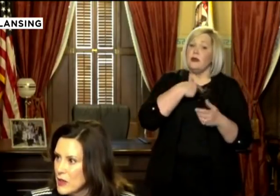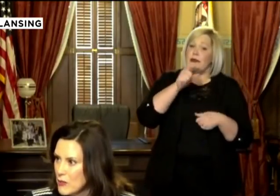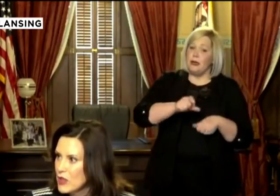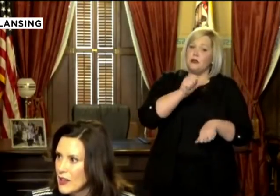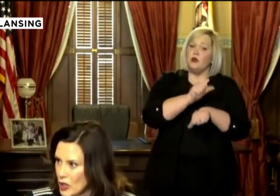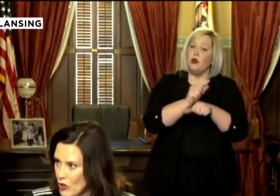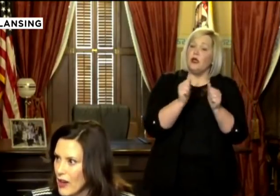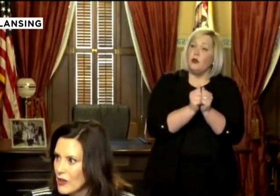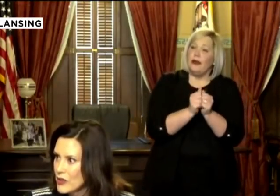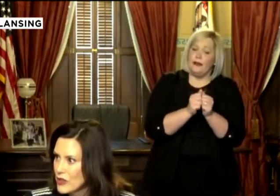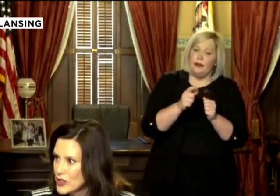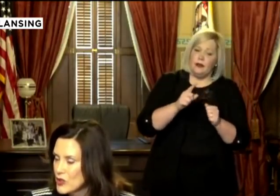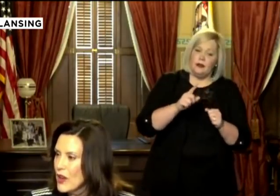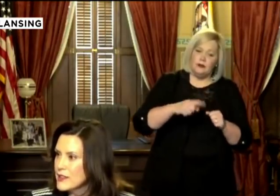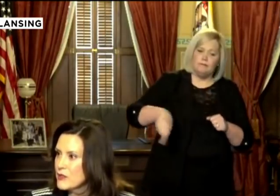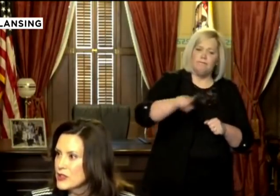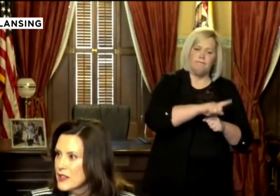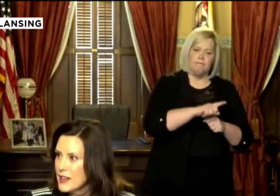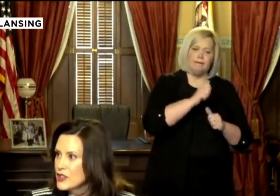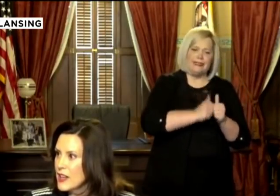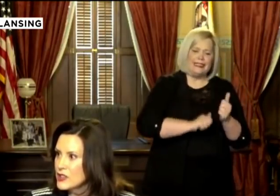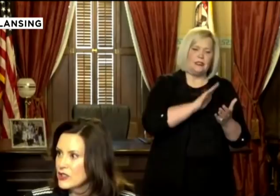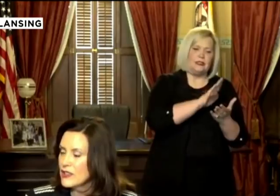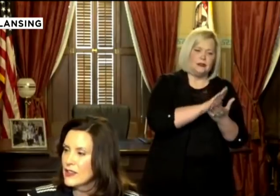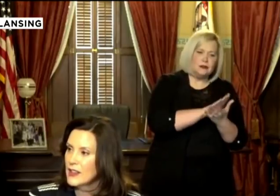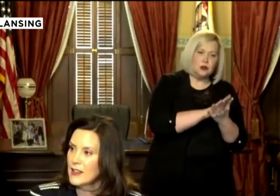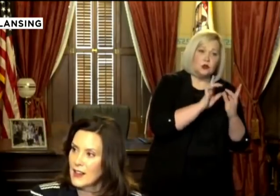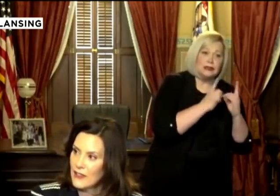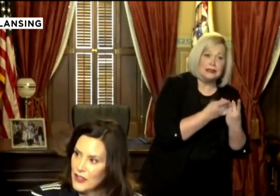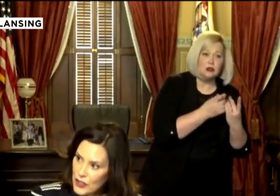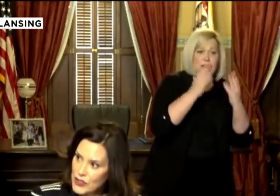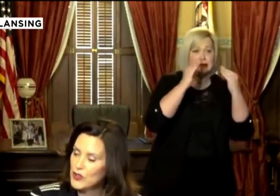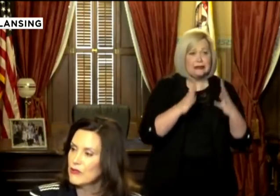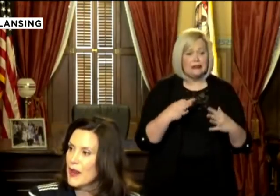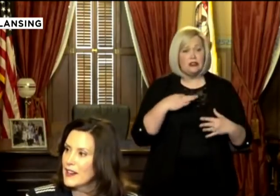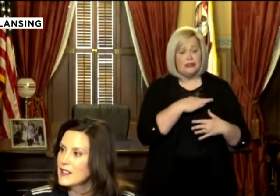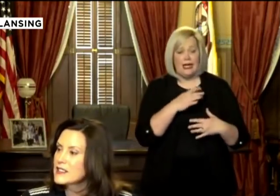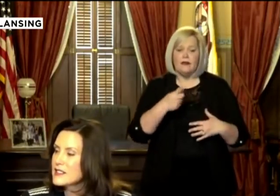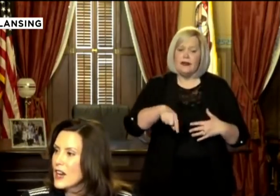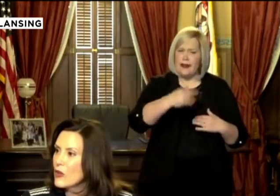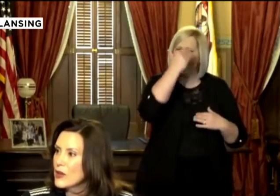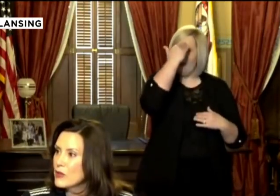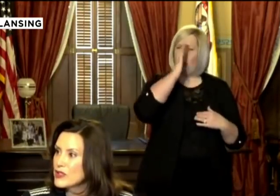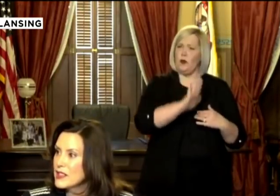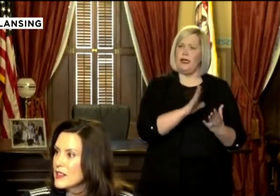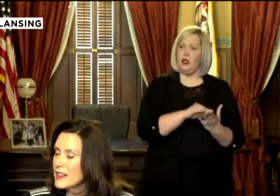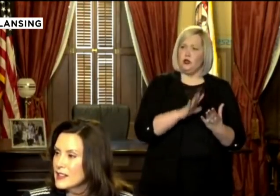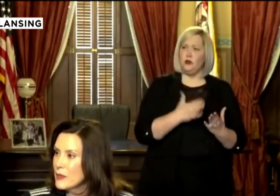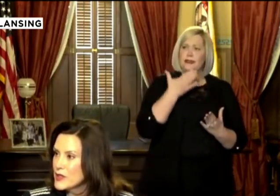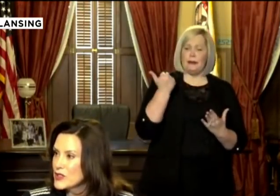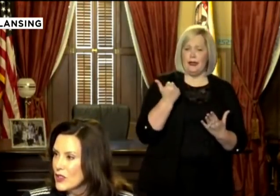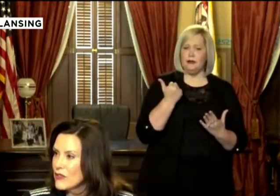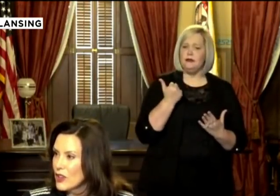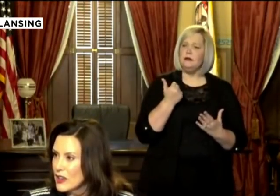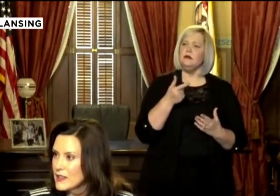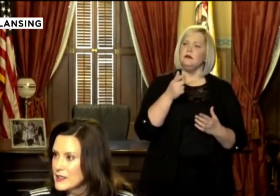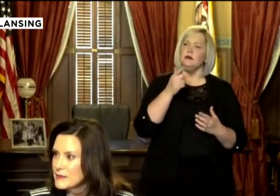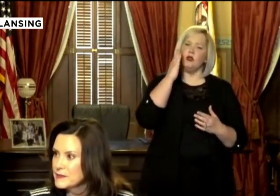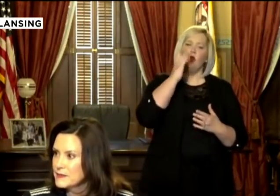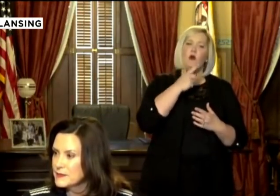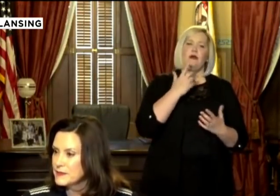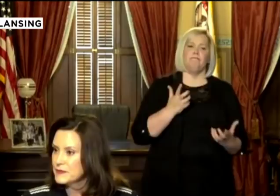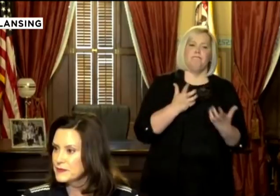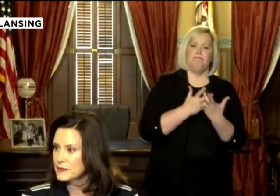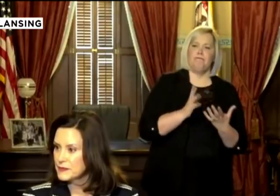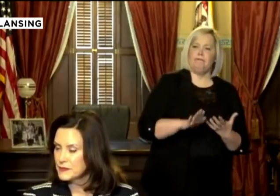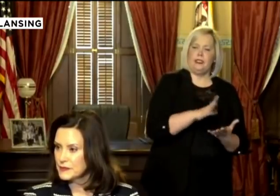the people on the ground who are the true experts in education of their student bodies is how we proceed and get the best result for our